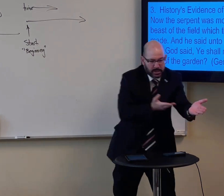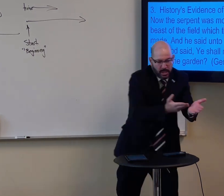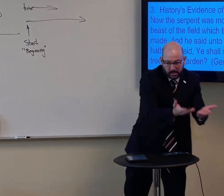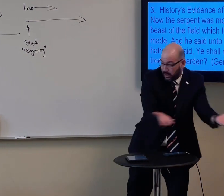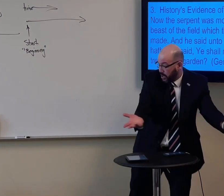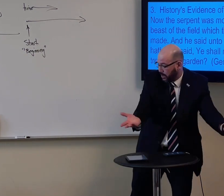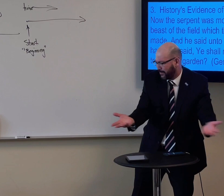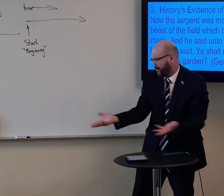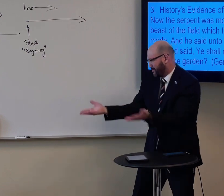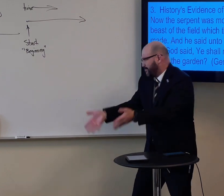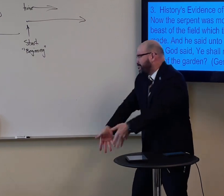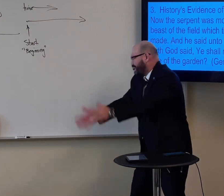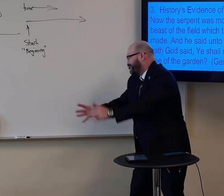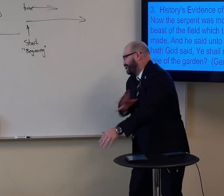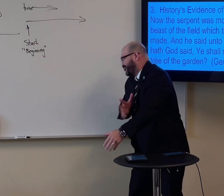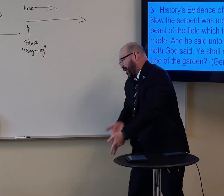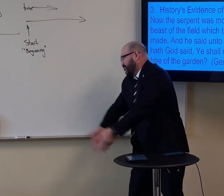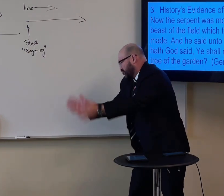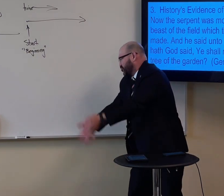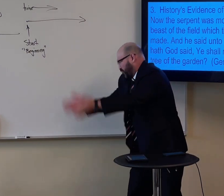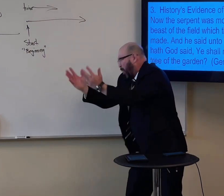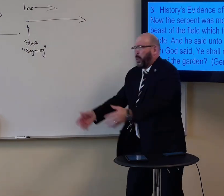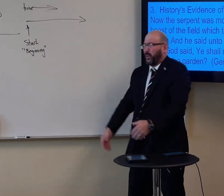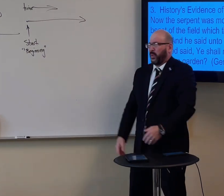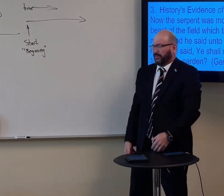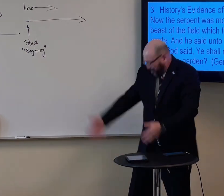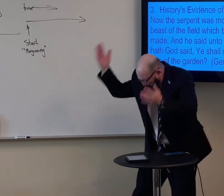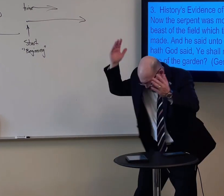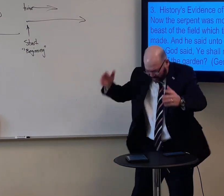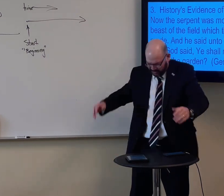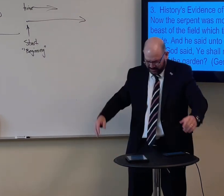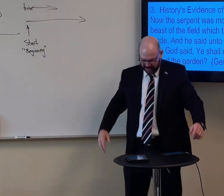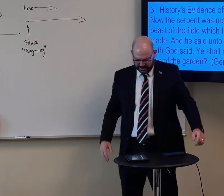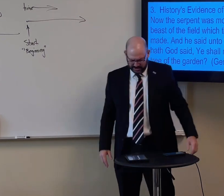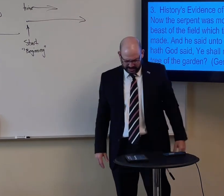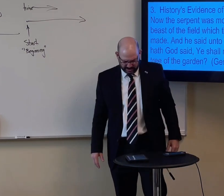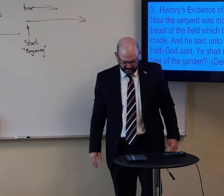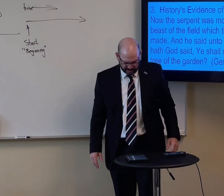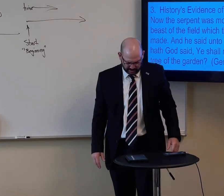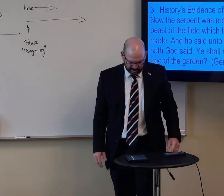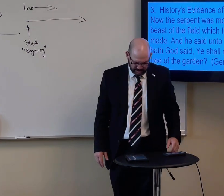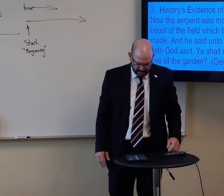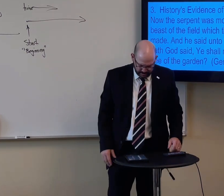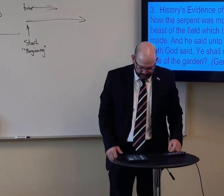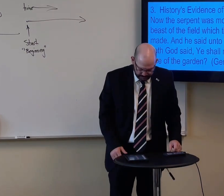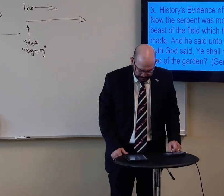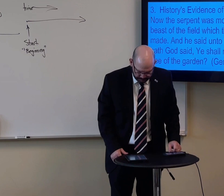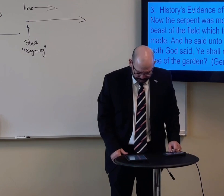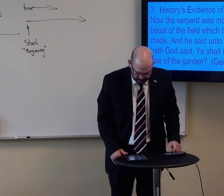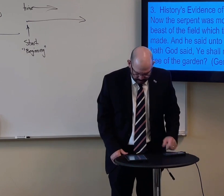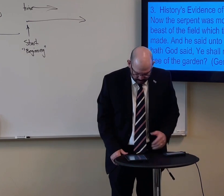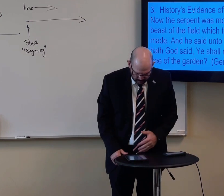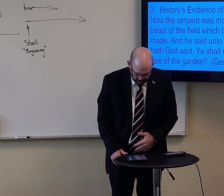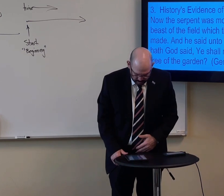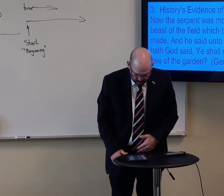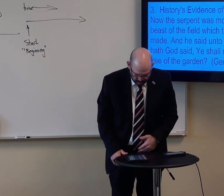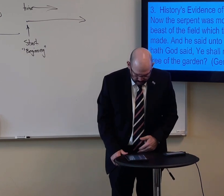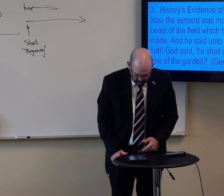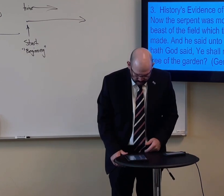This says it's all right. Yeah, you could, you know, it's a popularity contest here. And we've got more that say it's all right than the ones that say it's